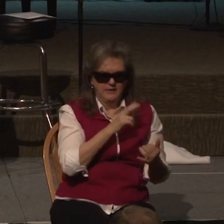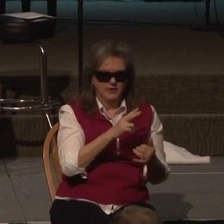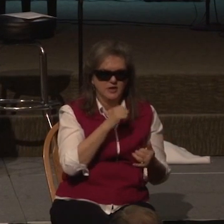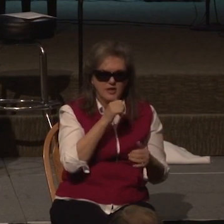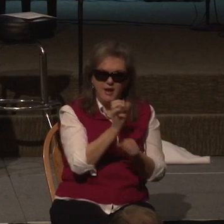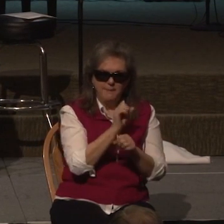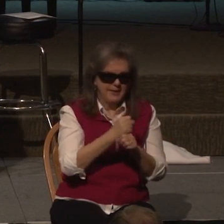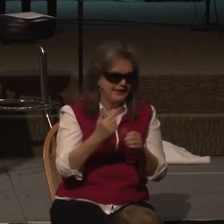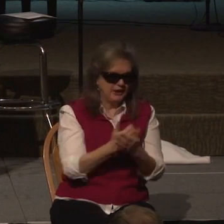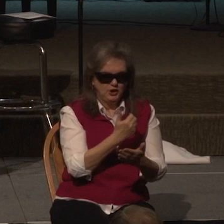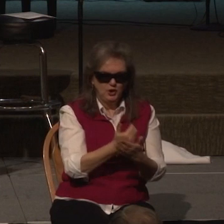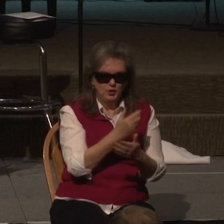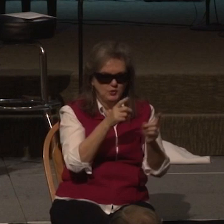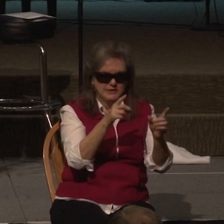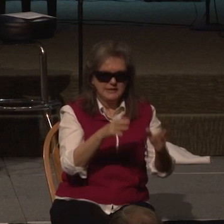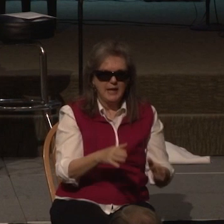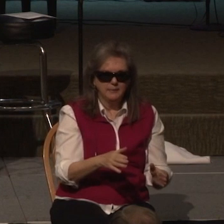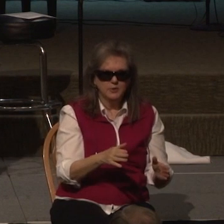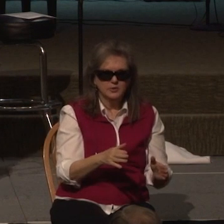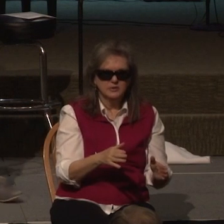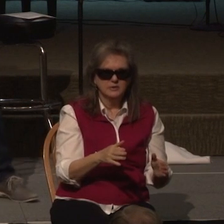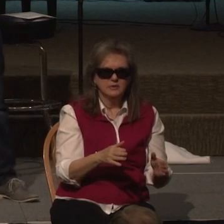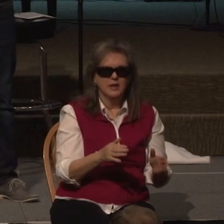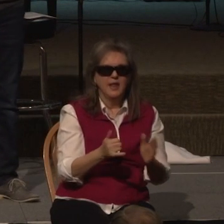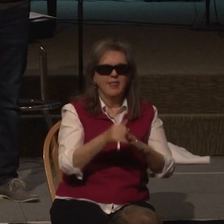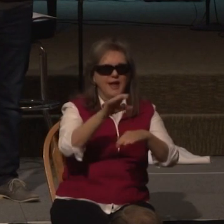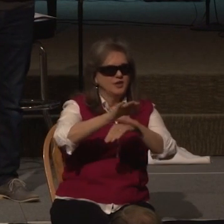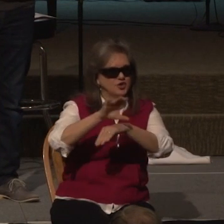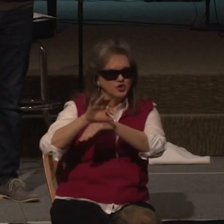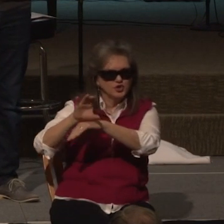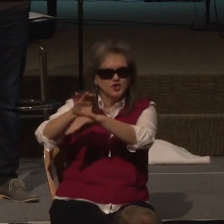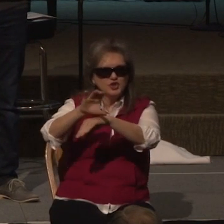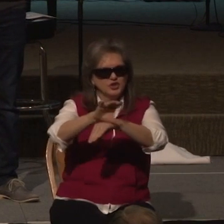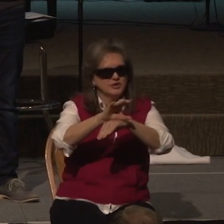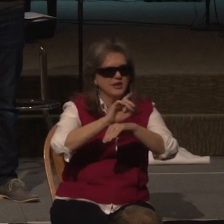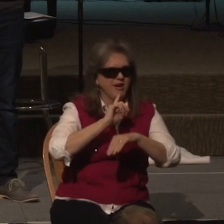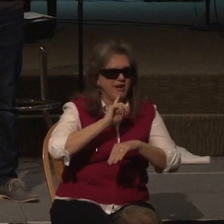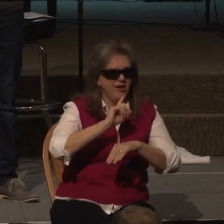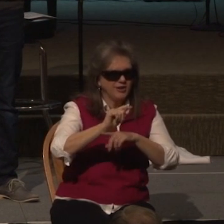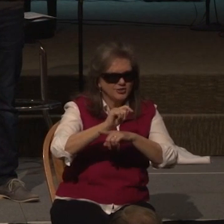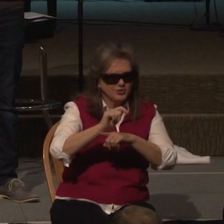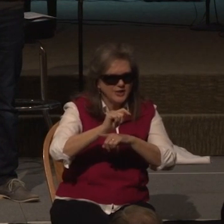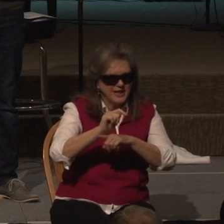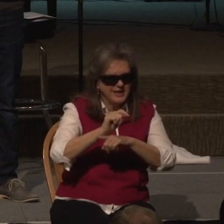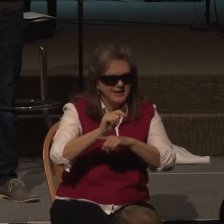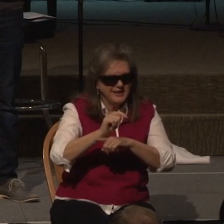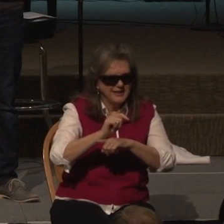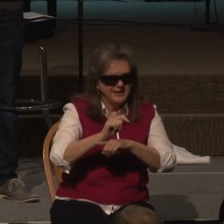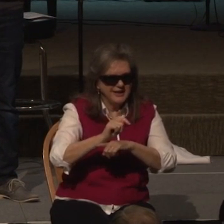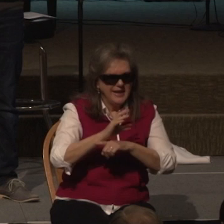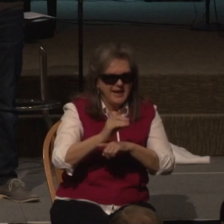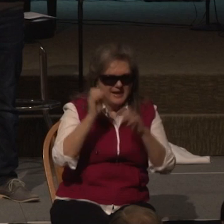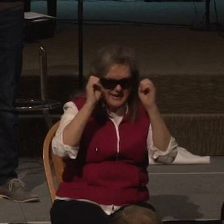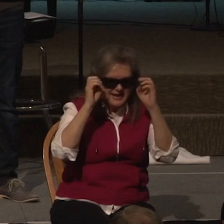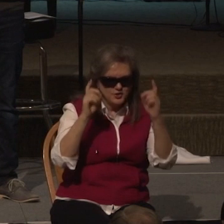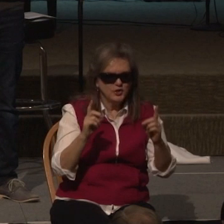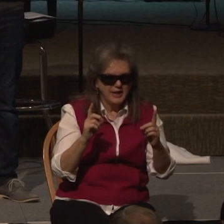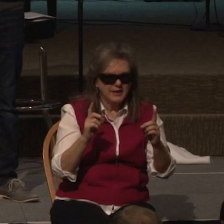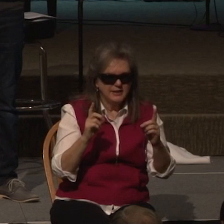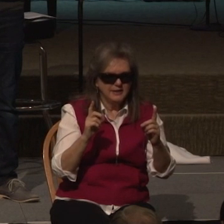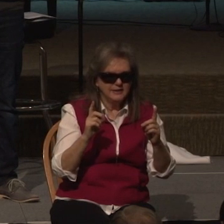new disciples is that churches are training and